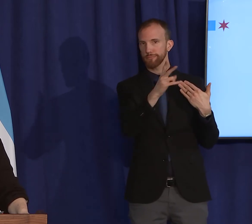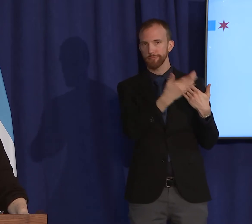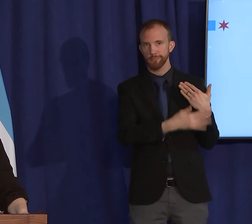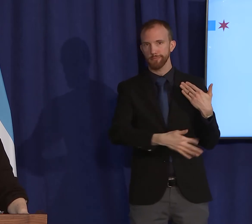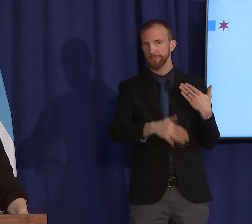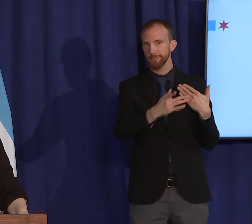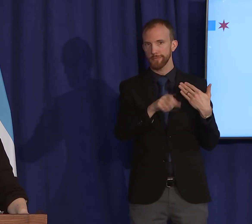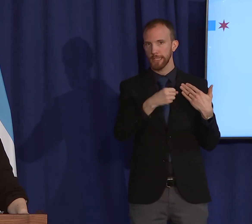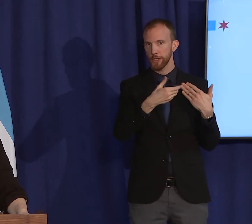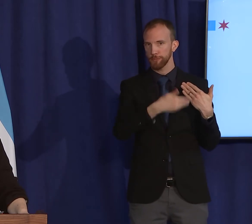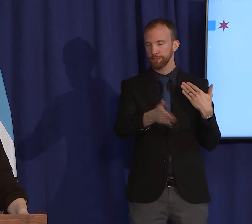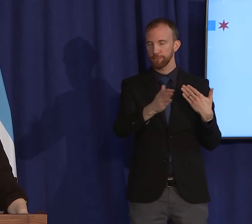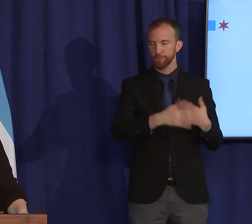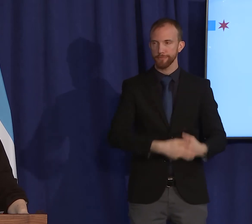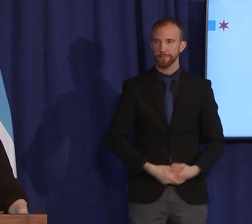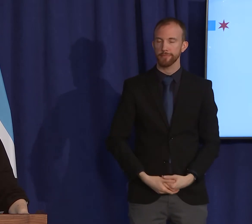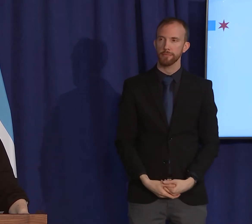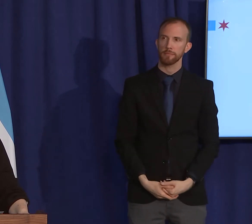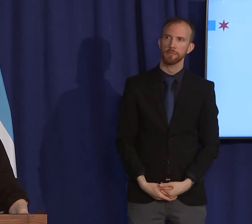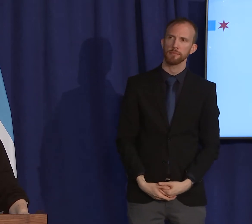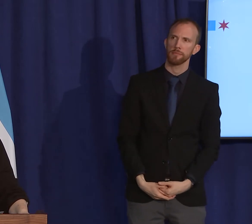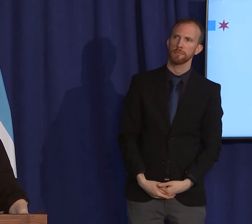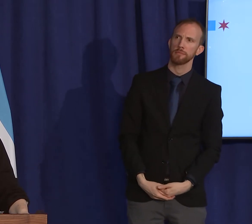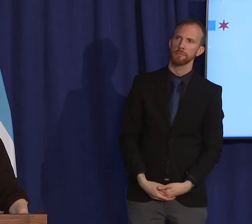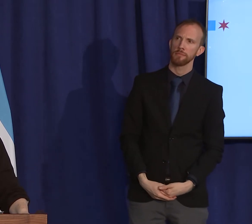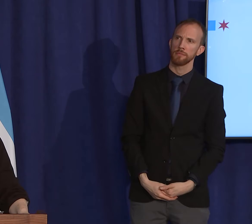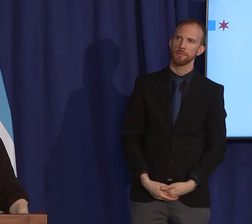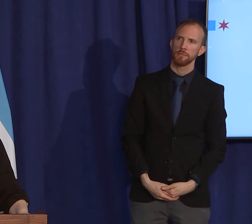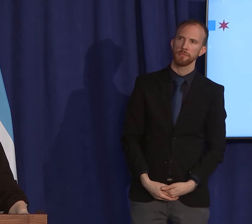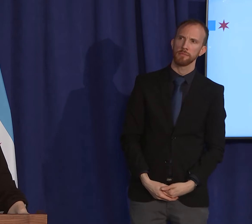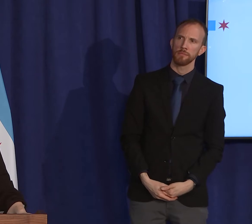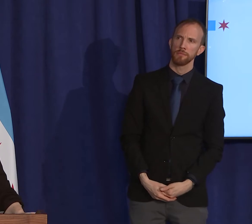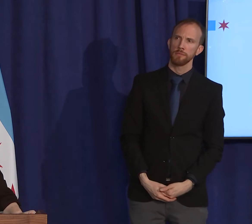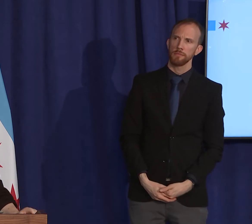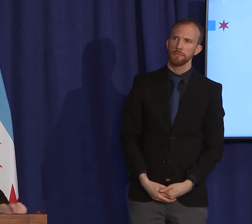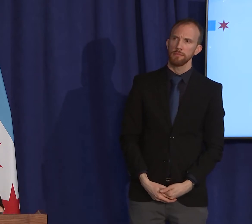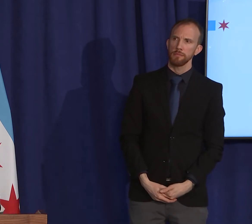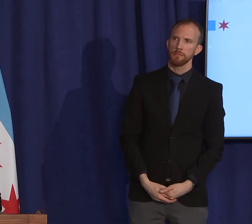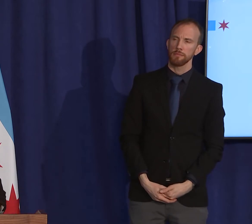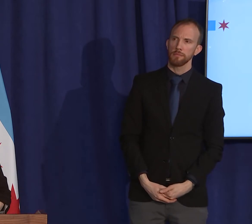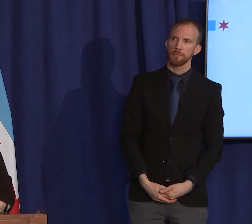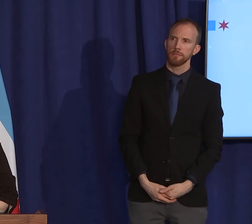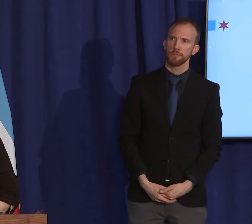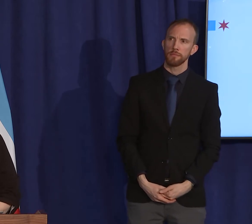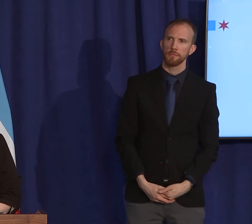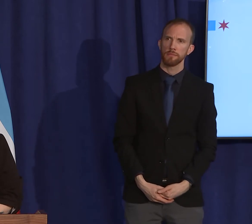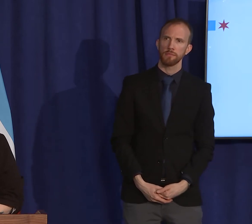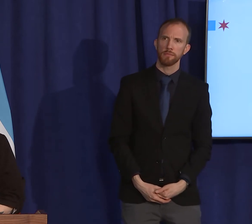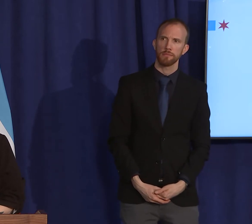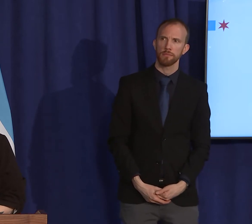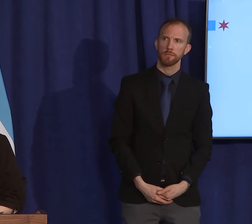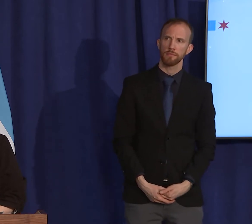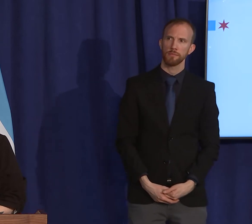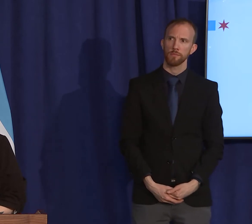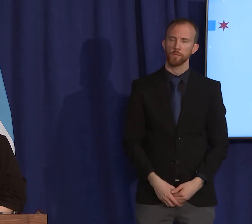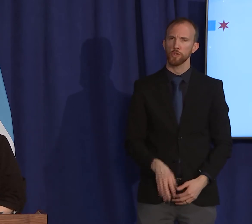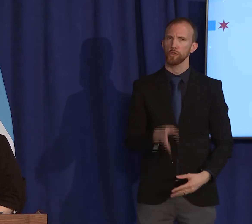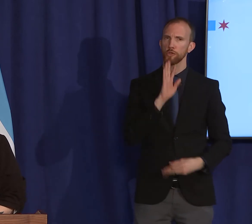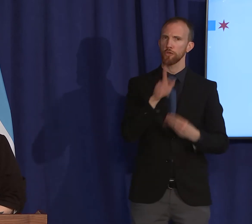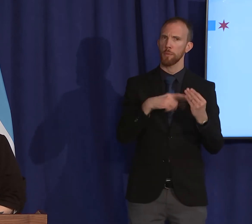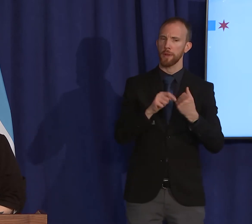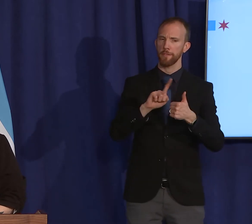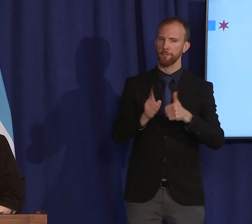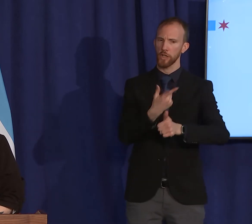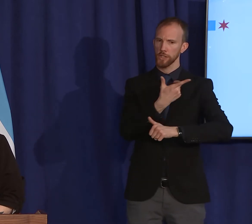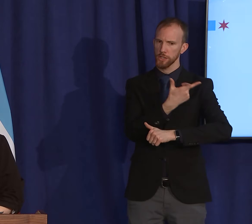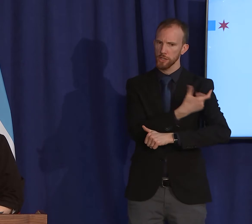year. Doctor, we talk a lot about first doses. Are there things we should know about the second doses? Are you seeing people go to